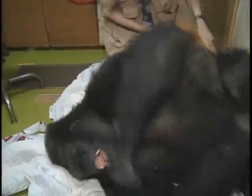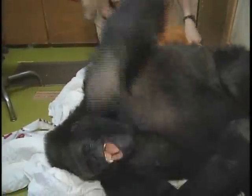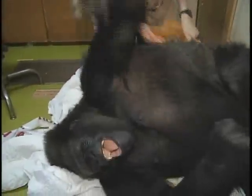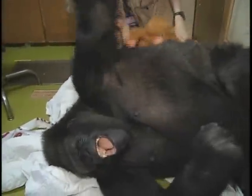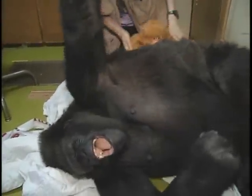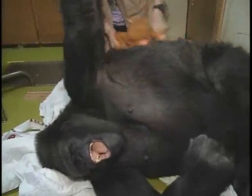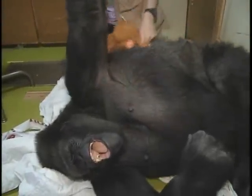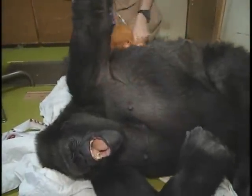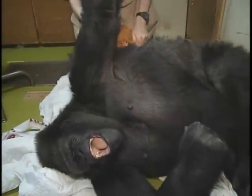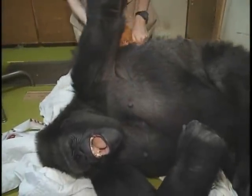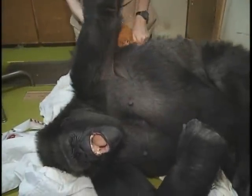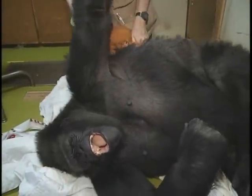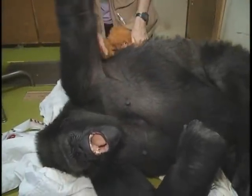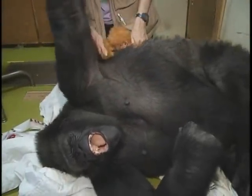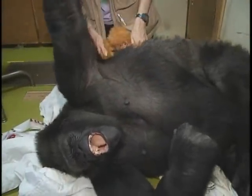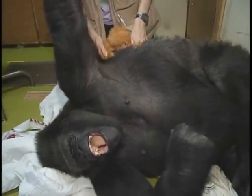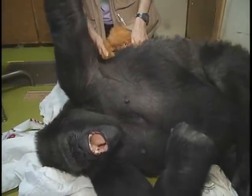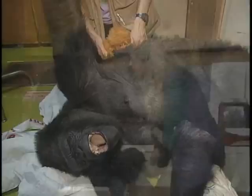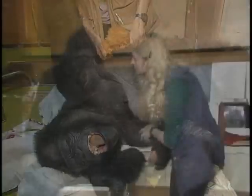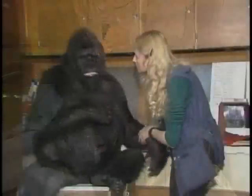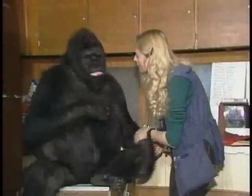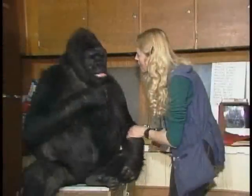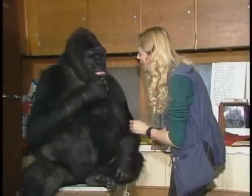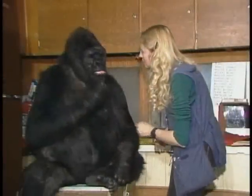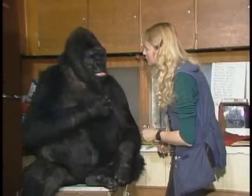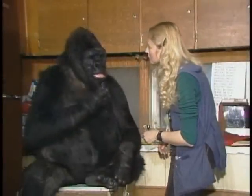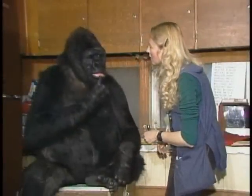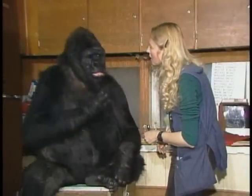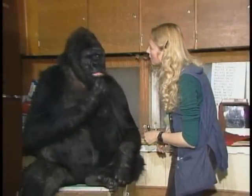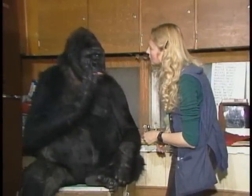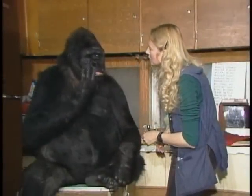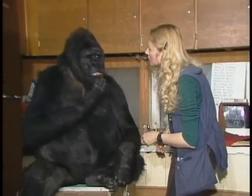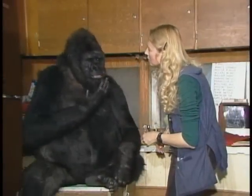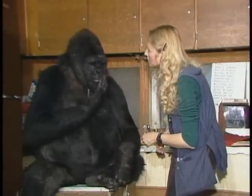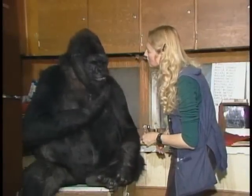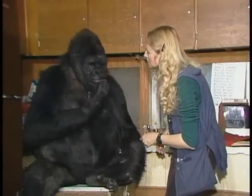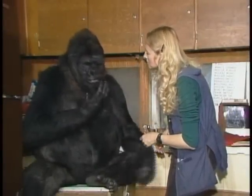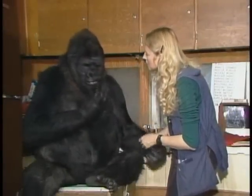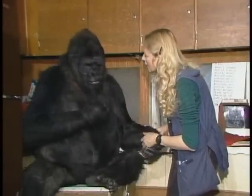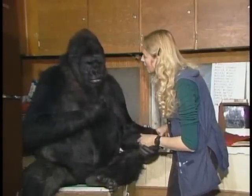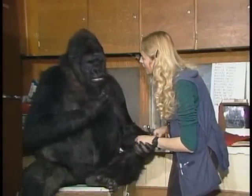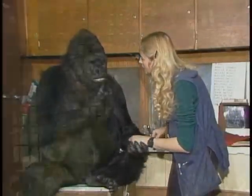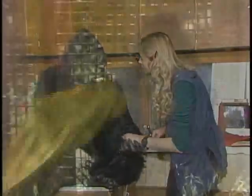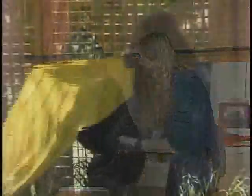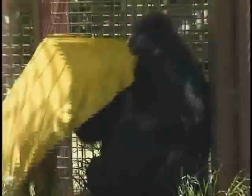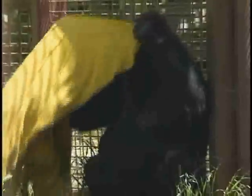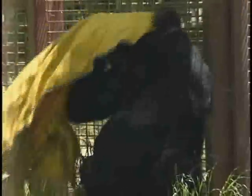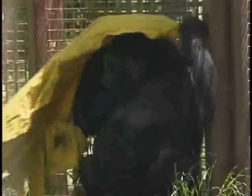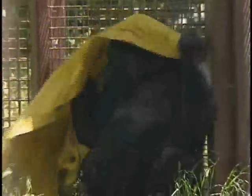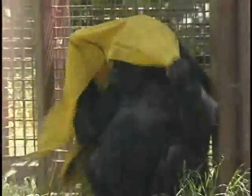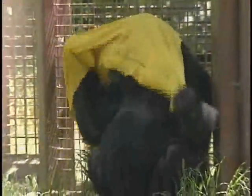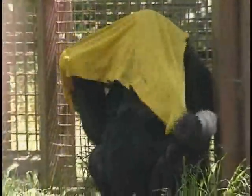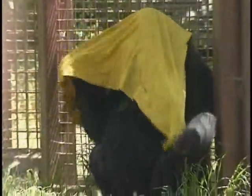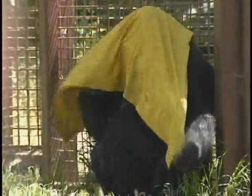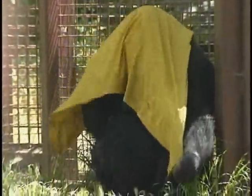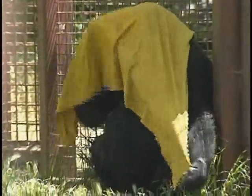has a sense of, has a very active emotional life, and also that she can be